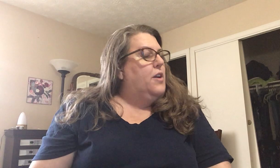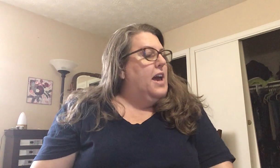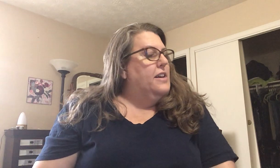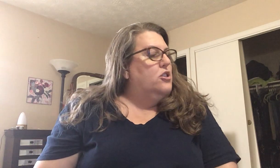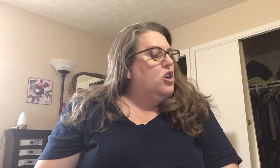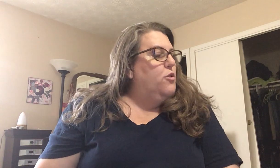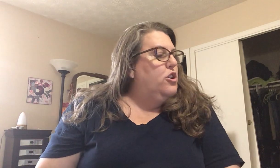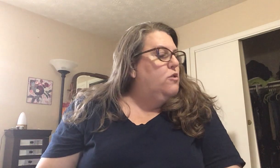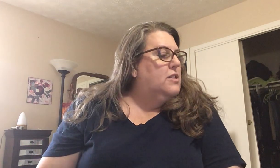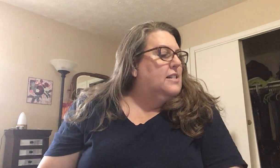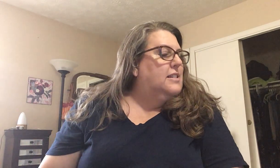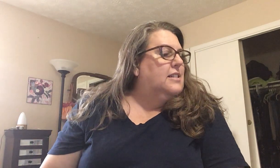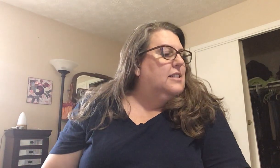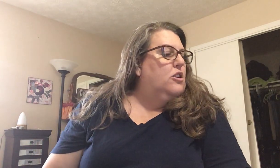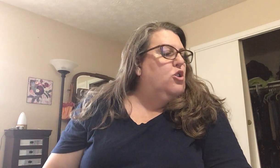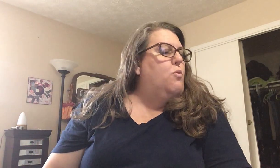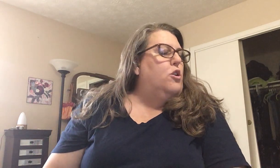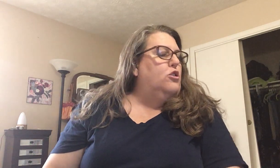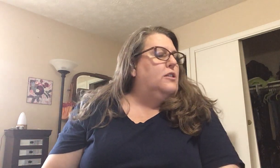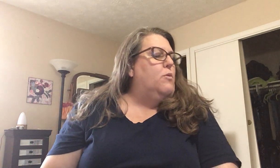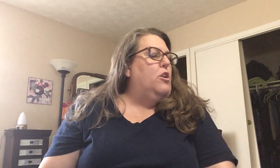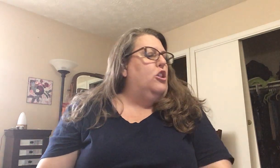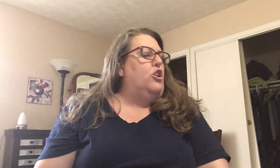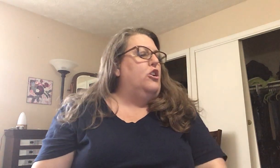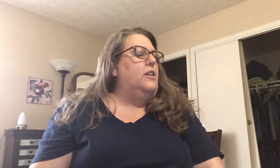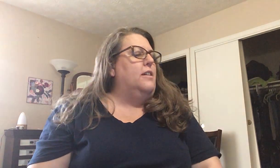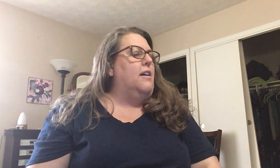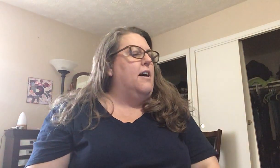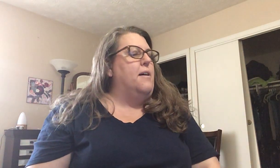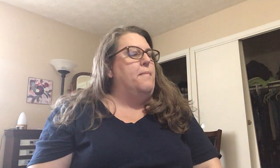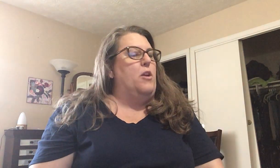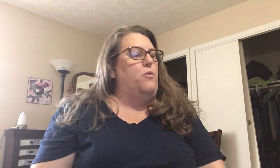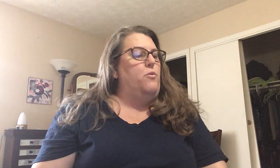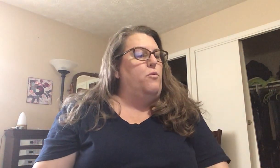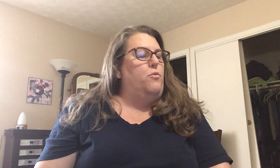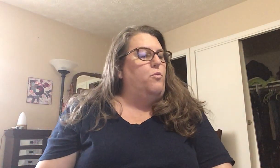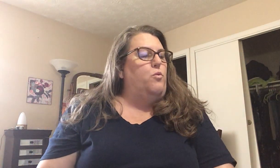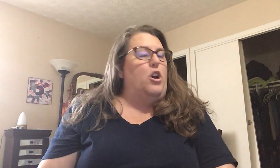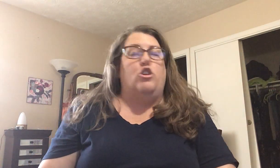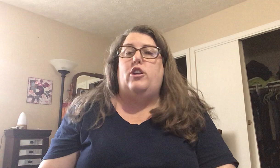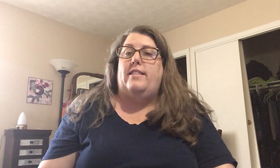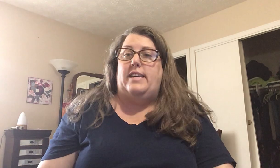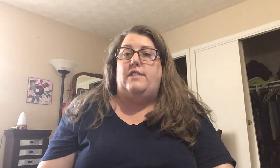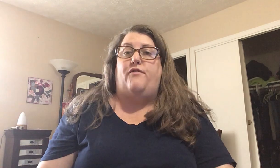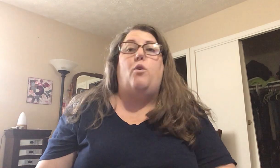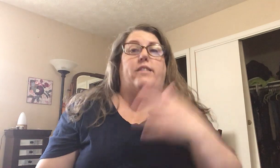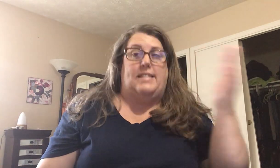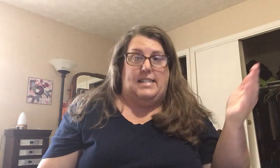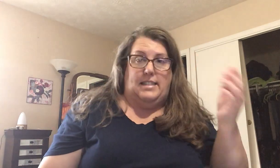Okay, so the new words that we'll learn, and we are learning these for the